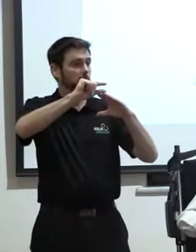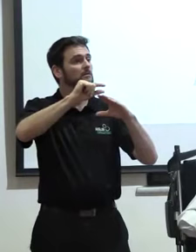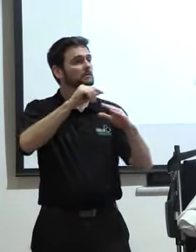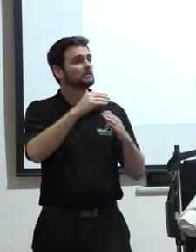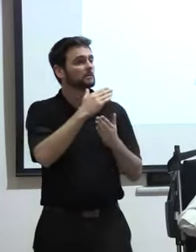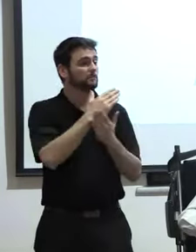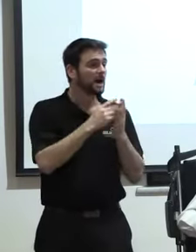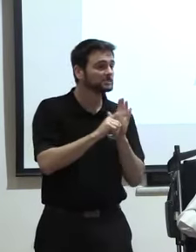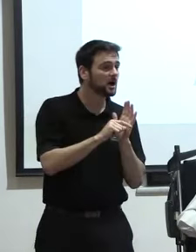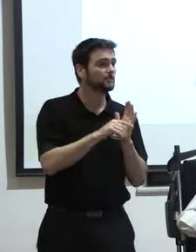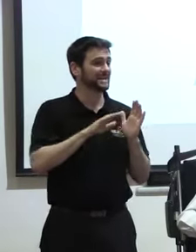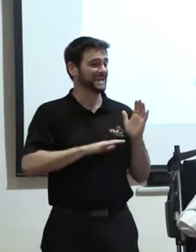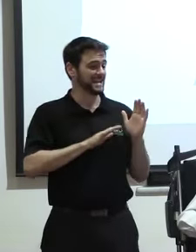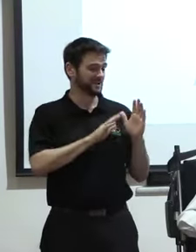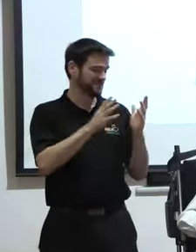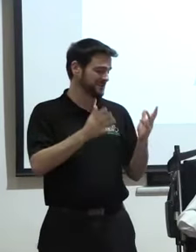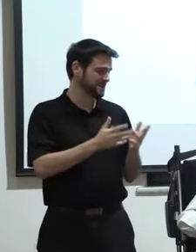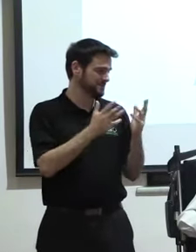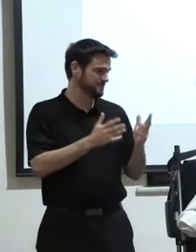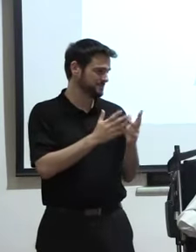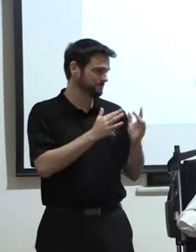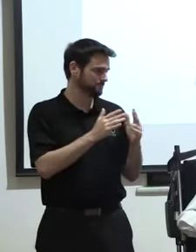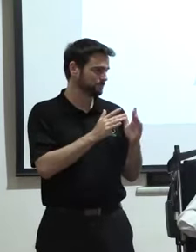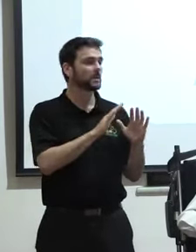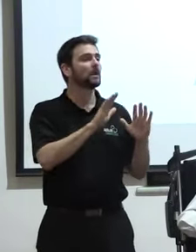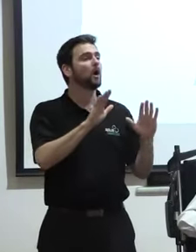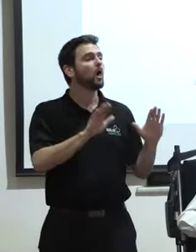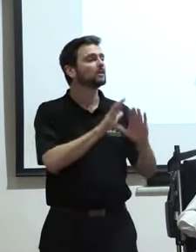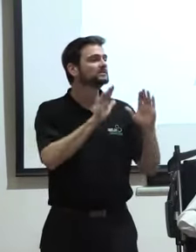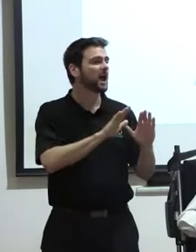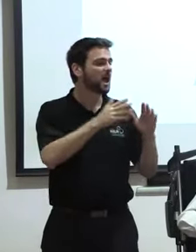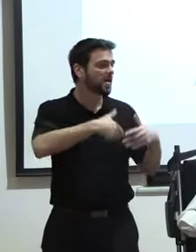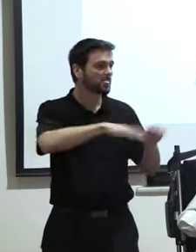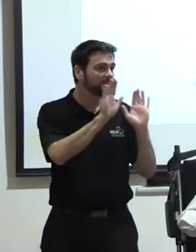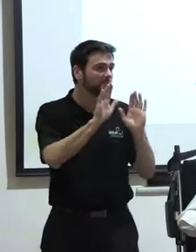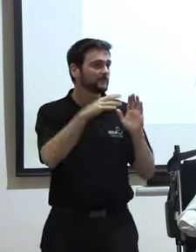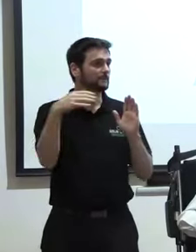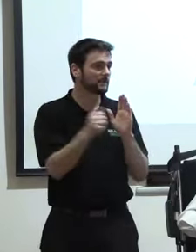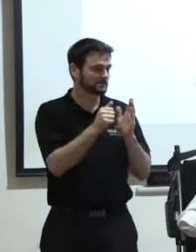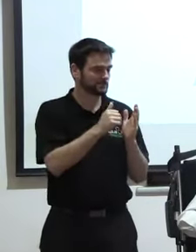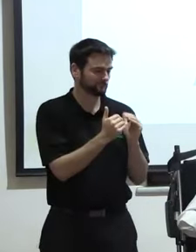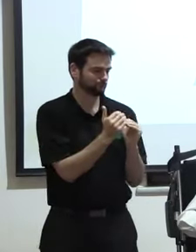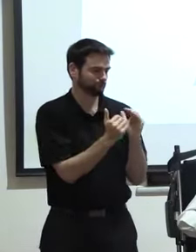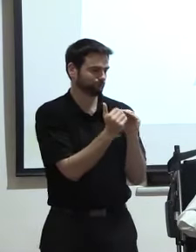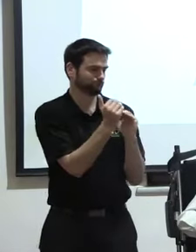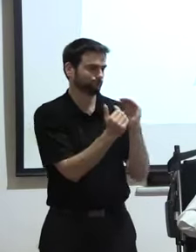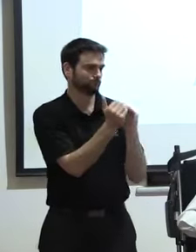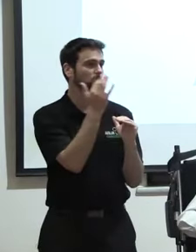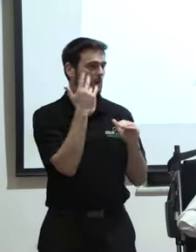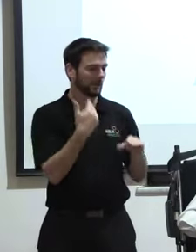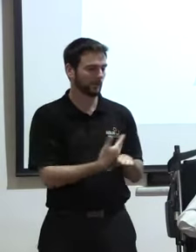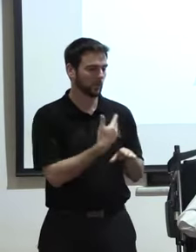workers or full-time workers, they're getting leave entitlements. So many kind